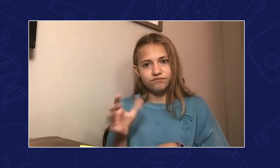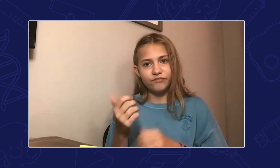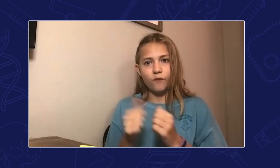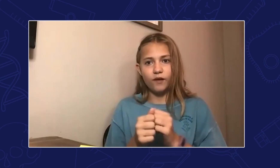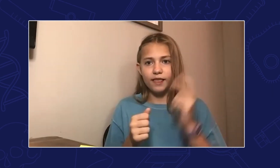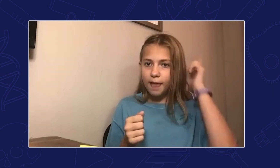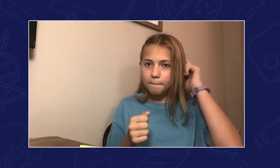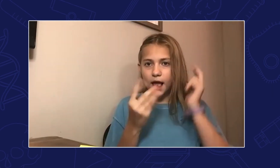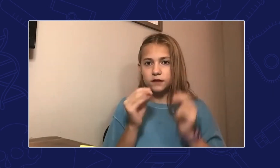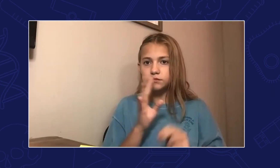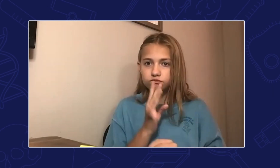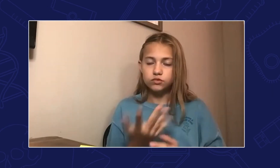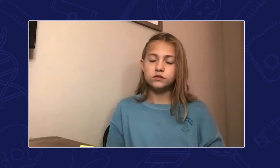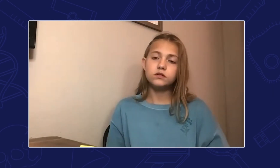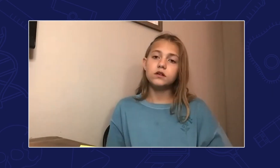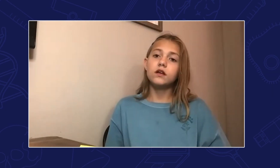and speech therapy.